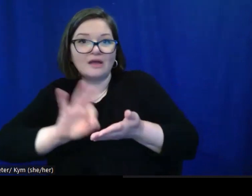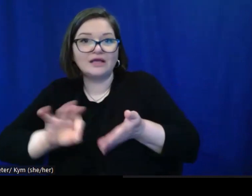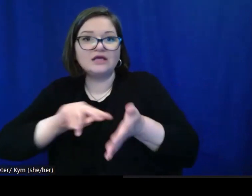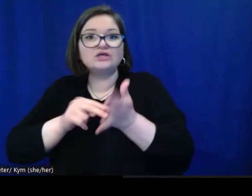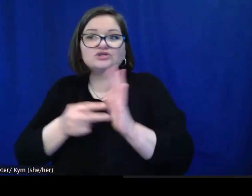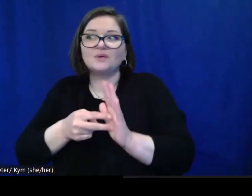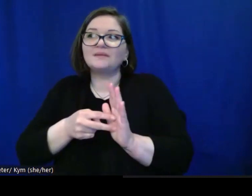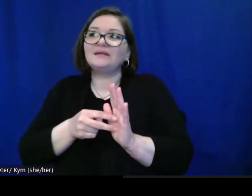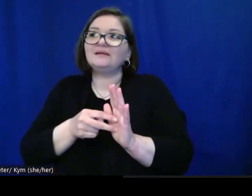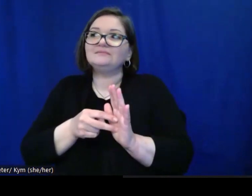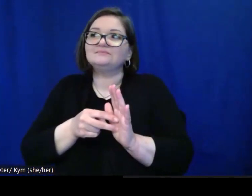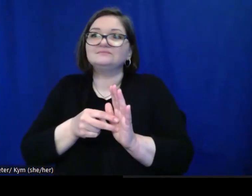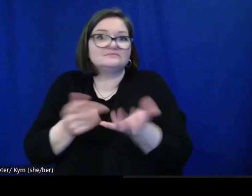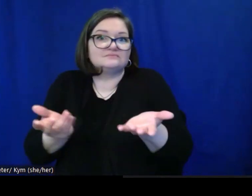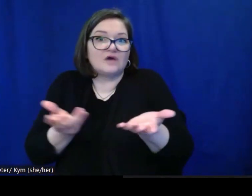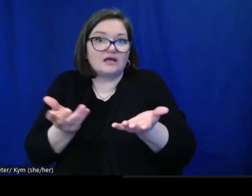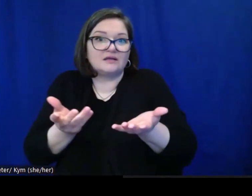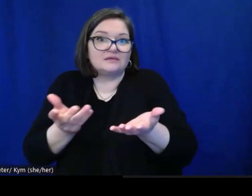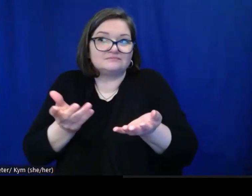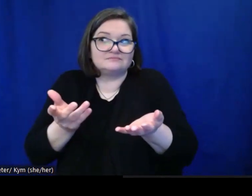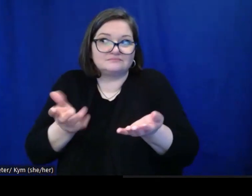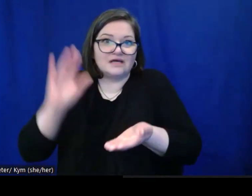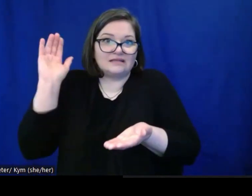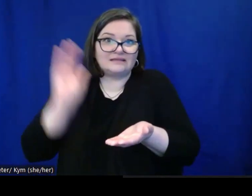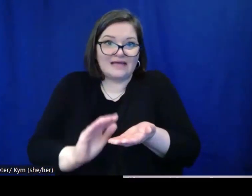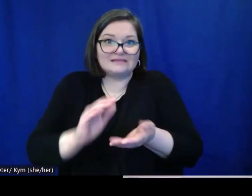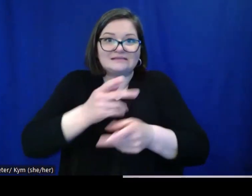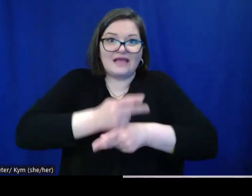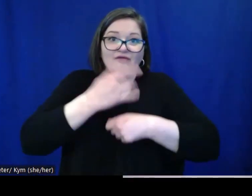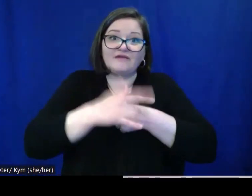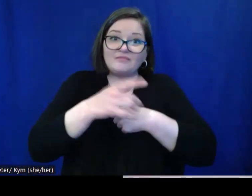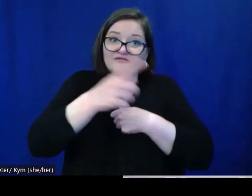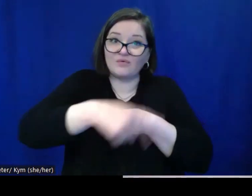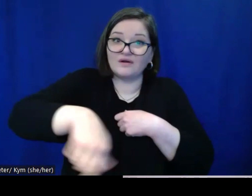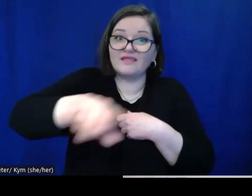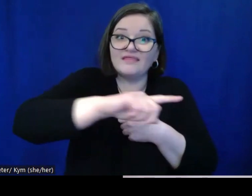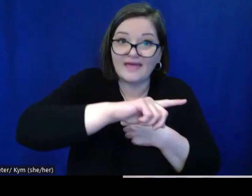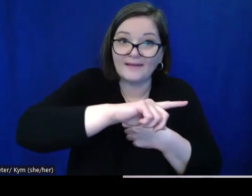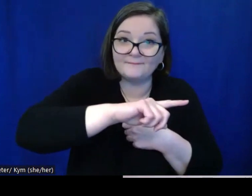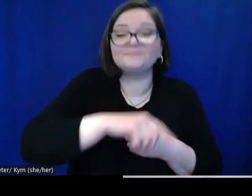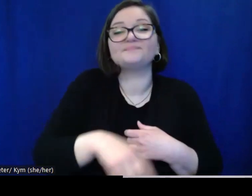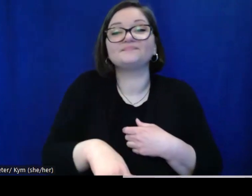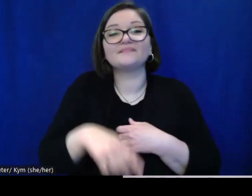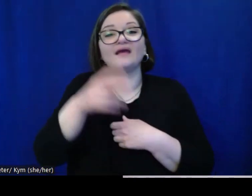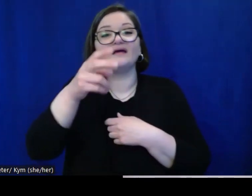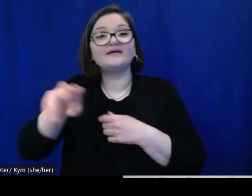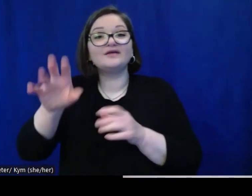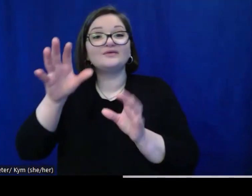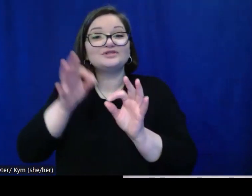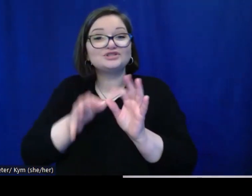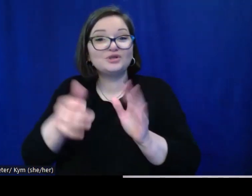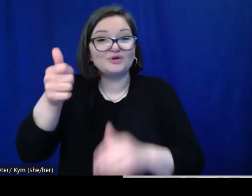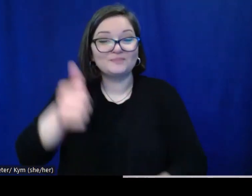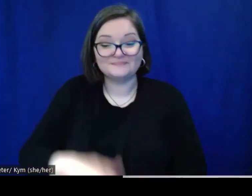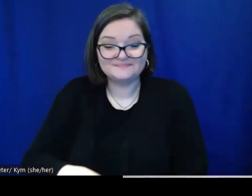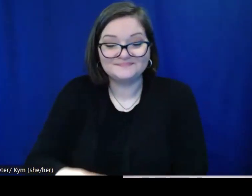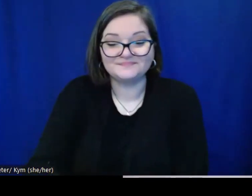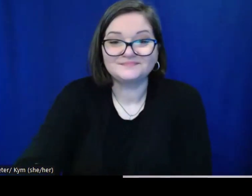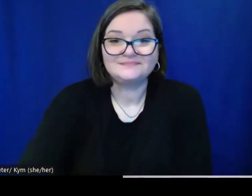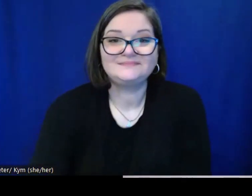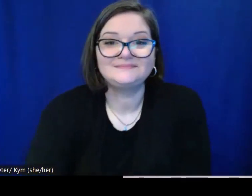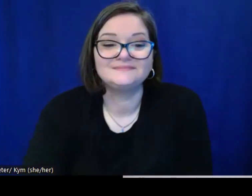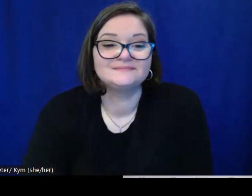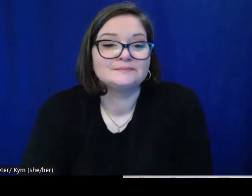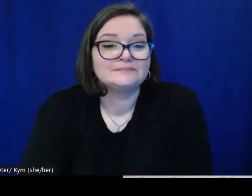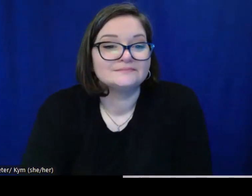being available to them. Increased disparities, the internalized stigma,